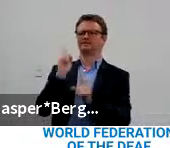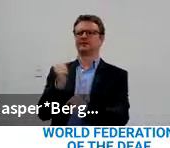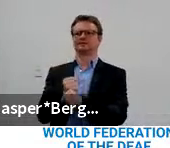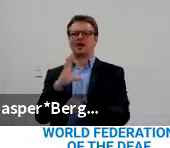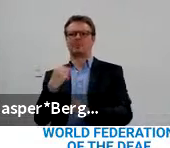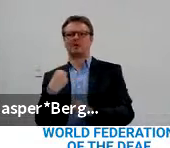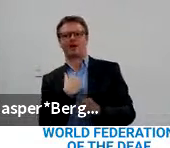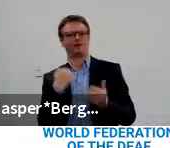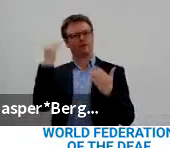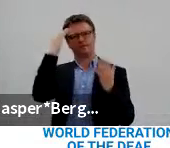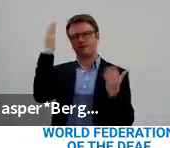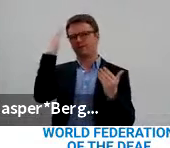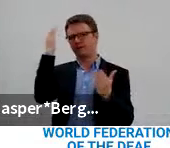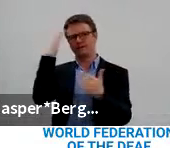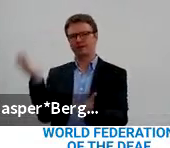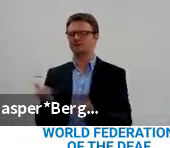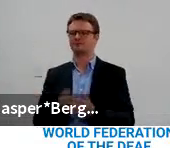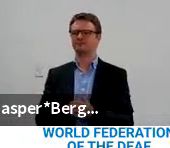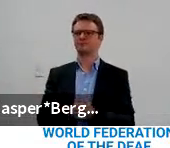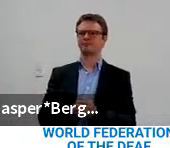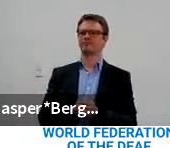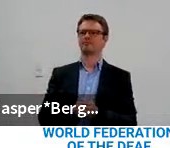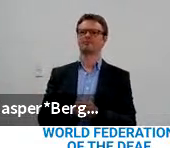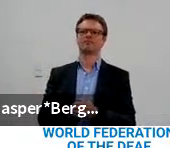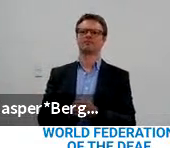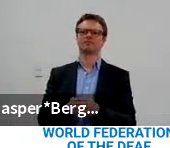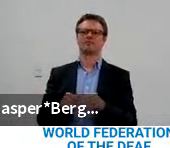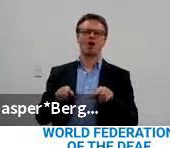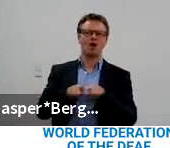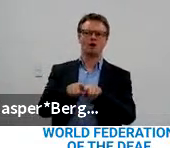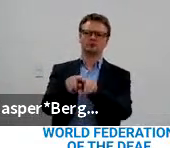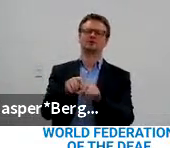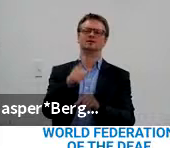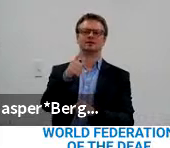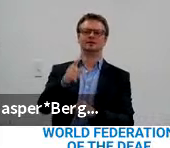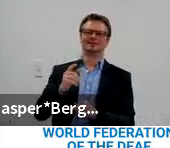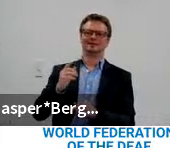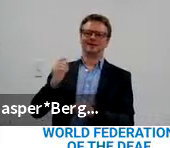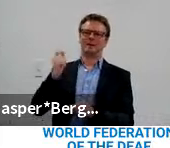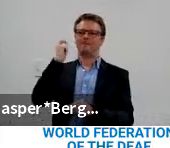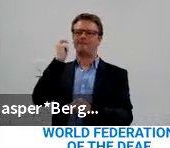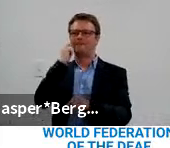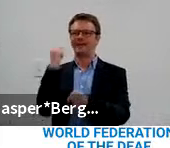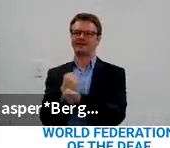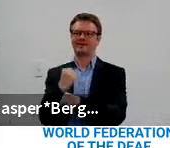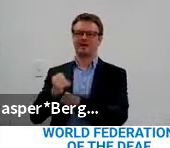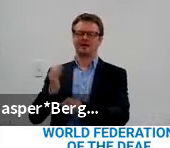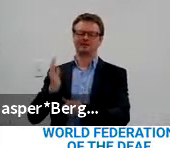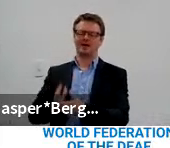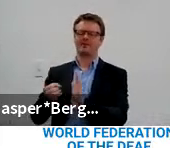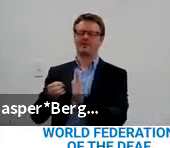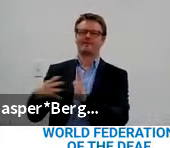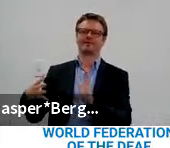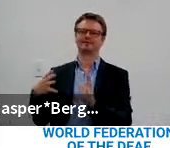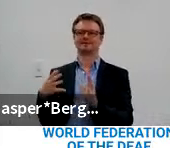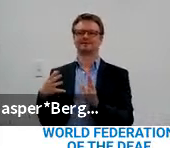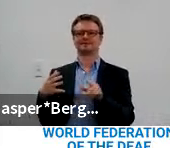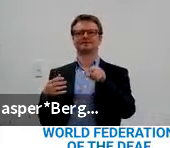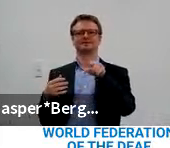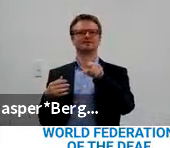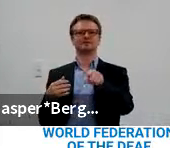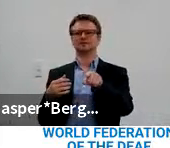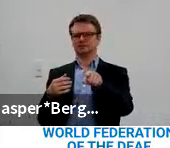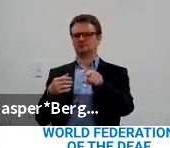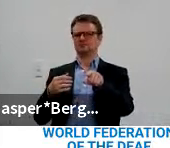the hospital. I'm going to get those kinds of medicines, those kind of pills, what I'm going to do with it, and also the